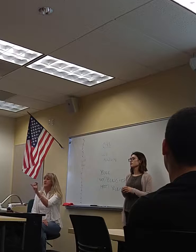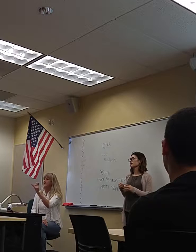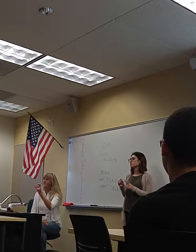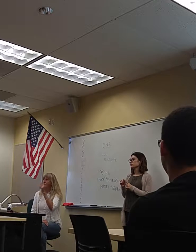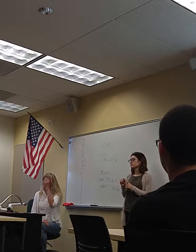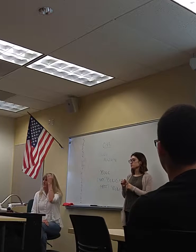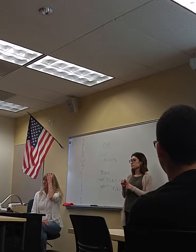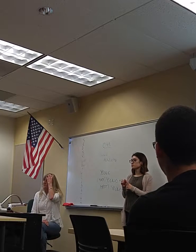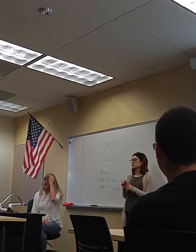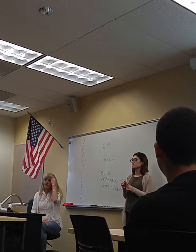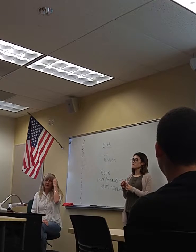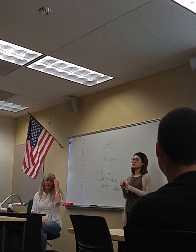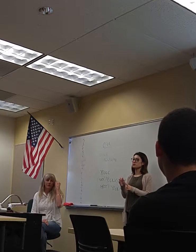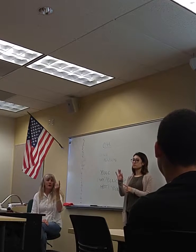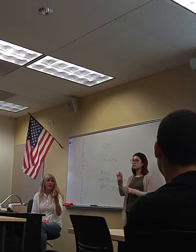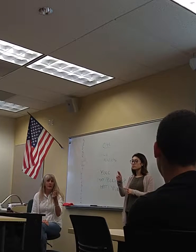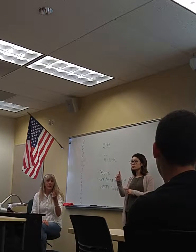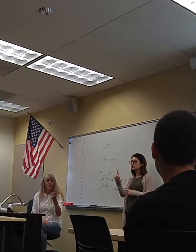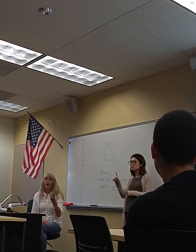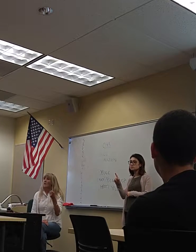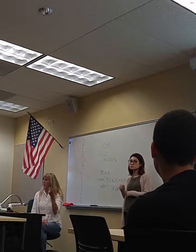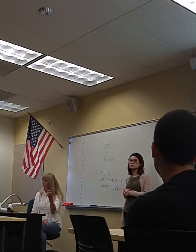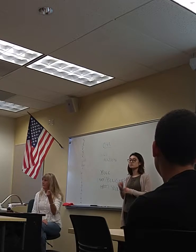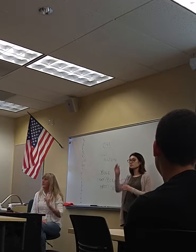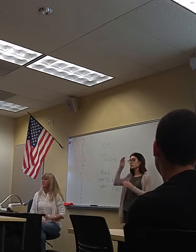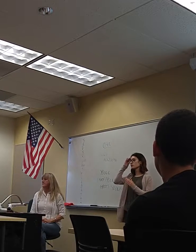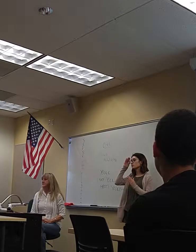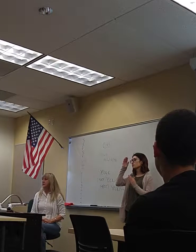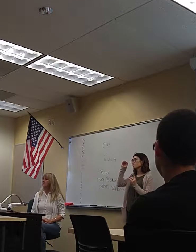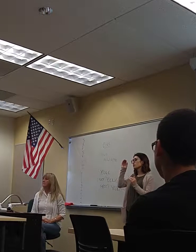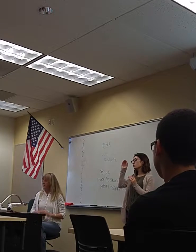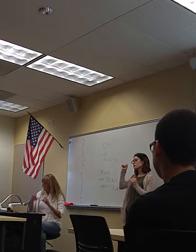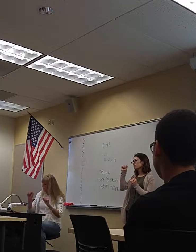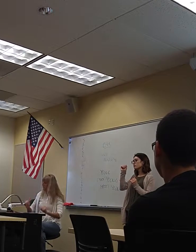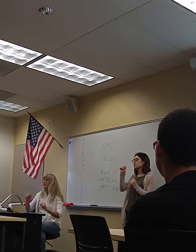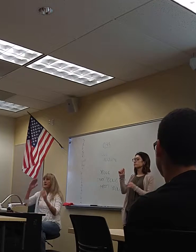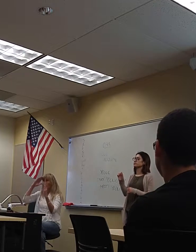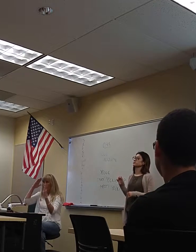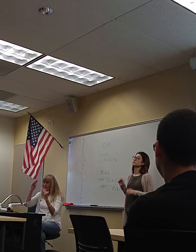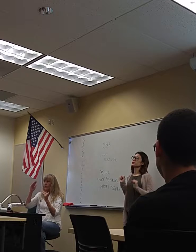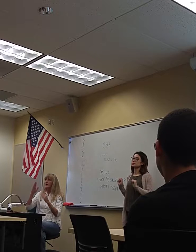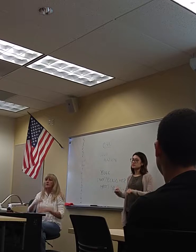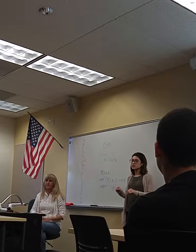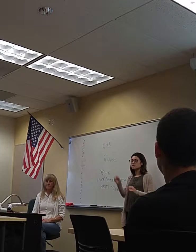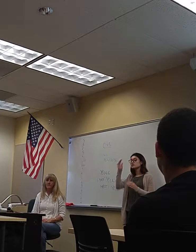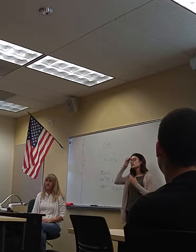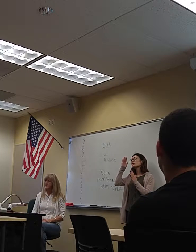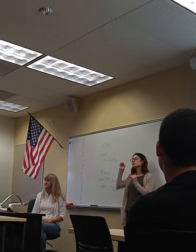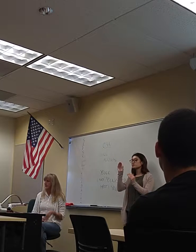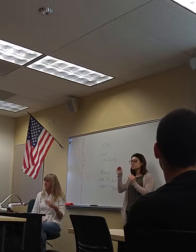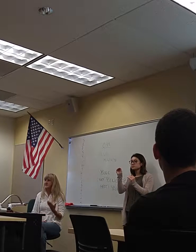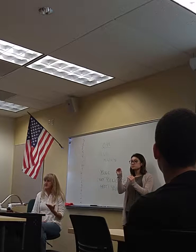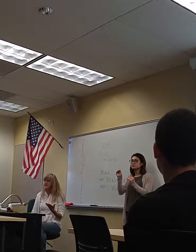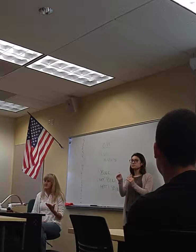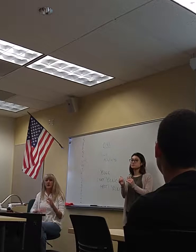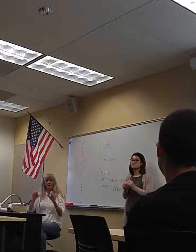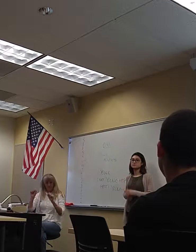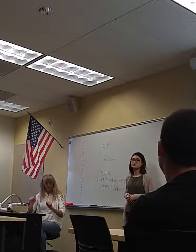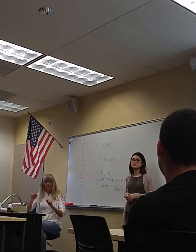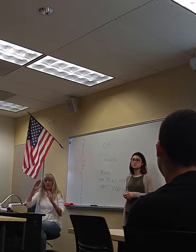suffix full. Can you, Hopeful. what? Hopeful. Hopeful. So, yes, you can hope for it. Doesn't that make sense?